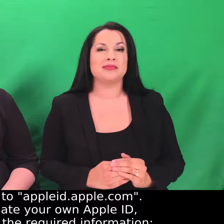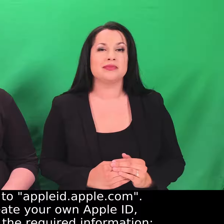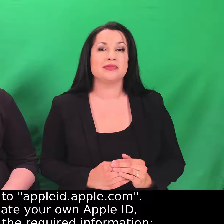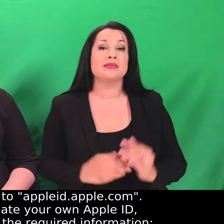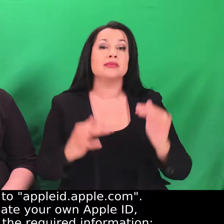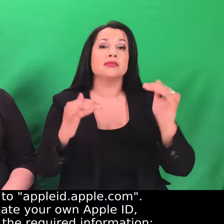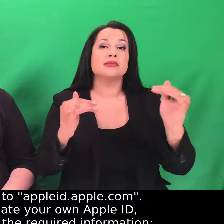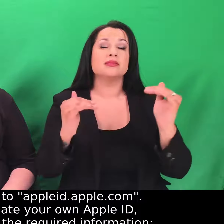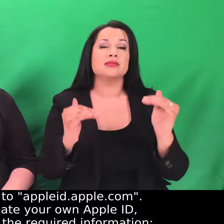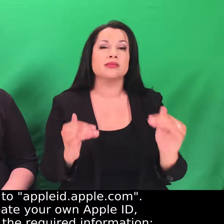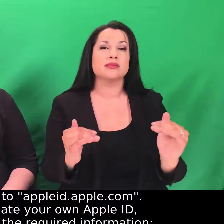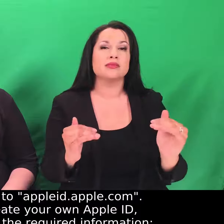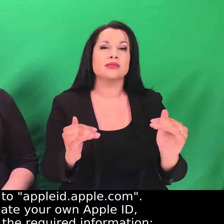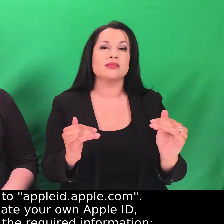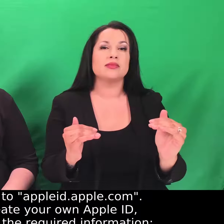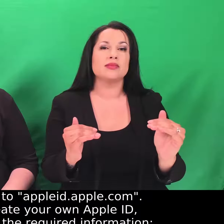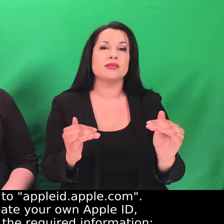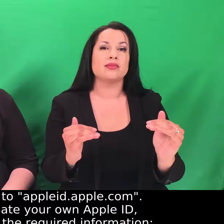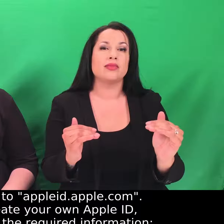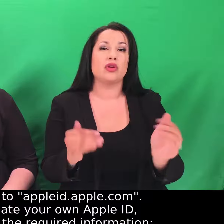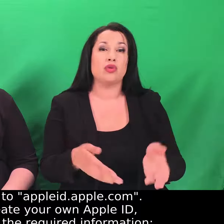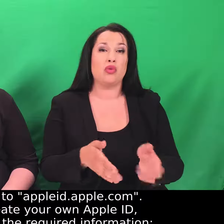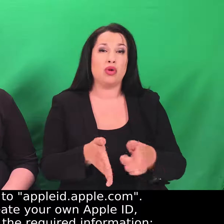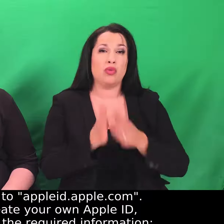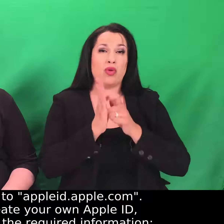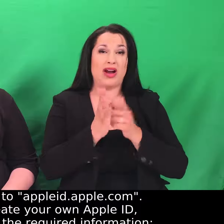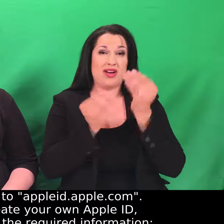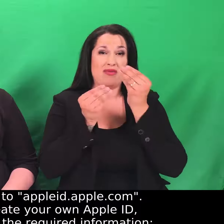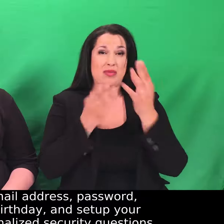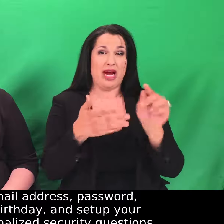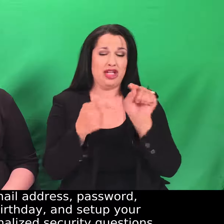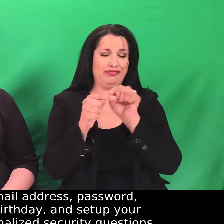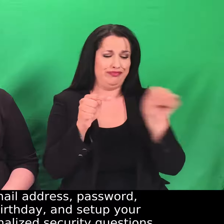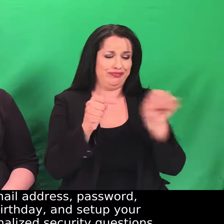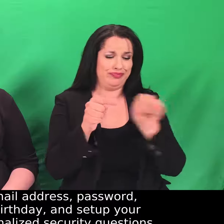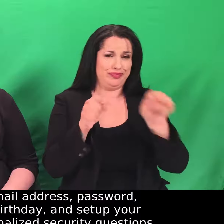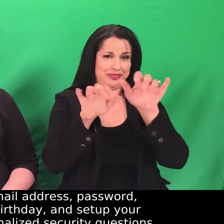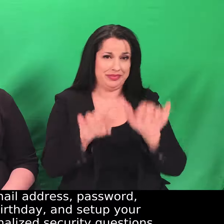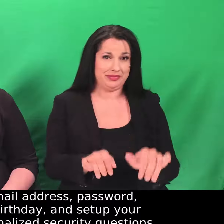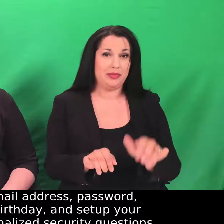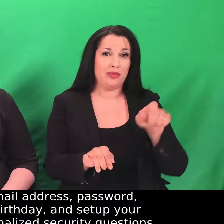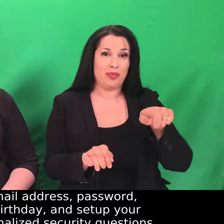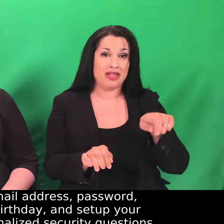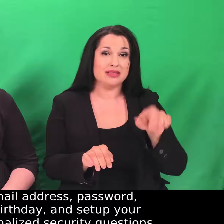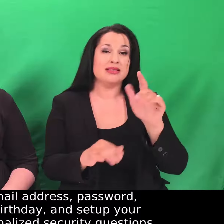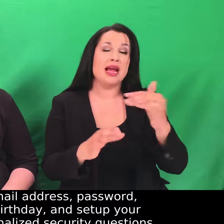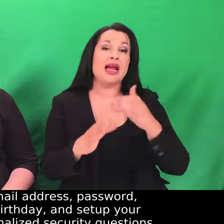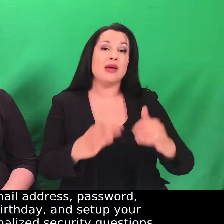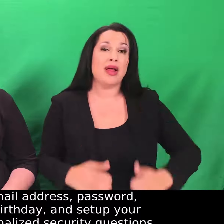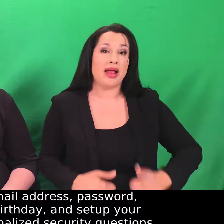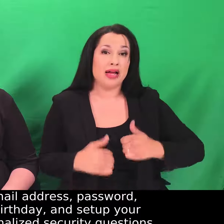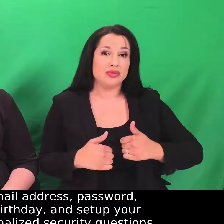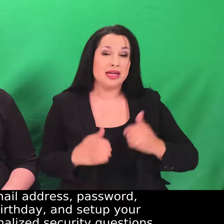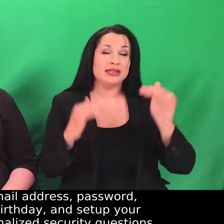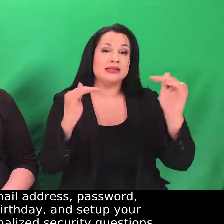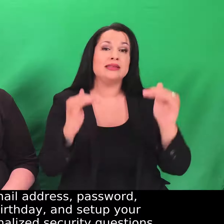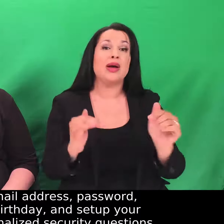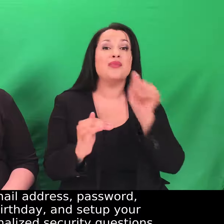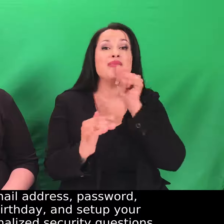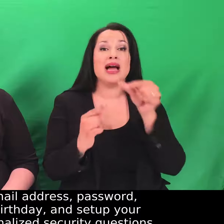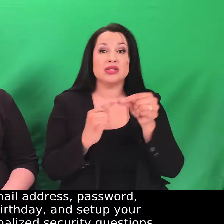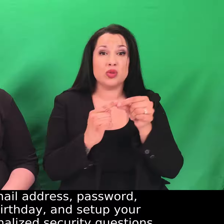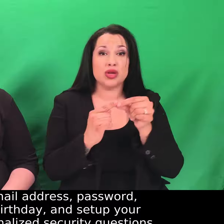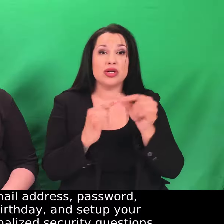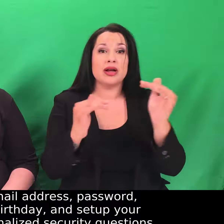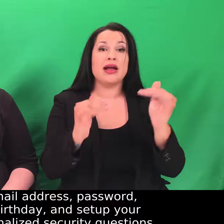Then fill in the required information. Your email address, password,